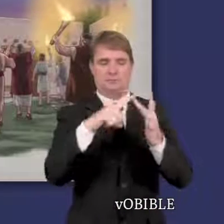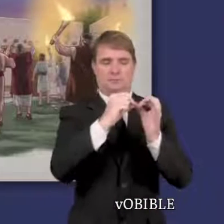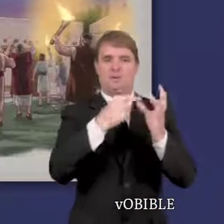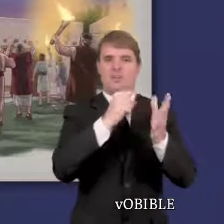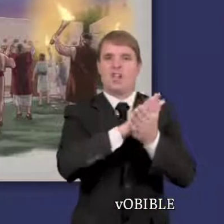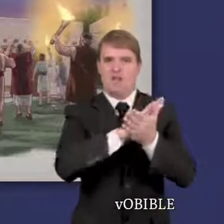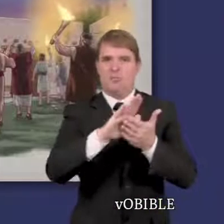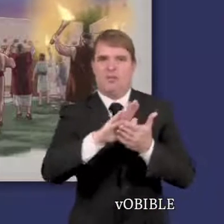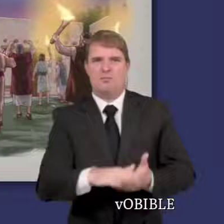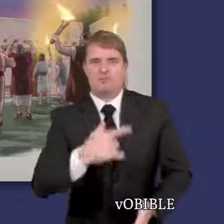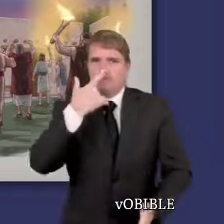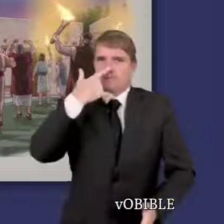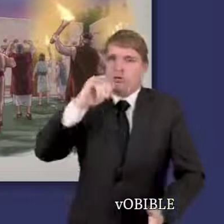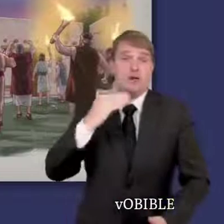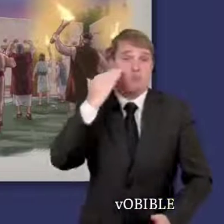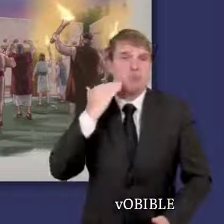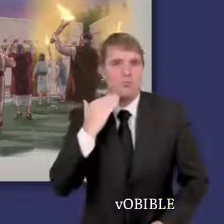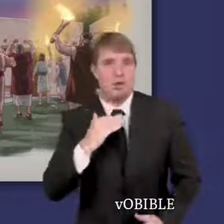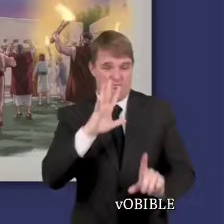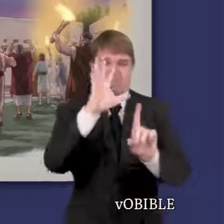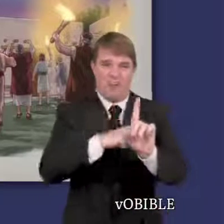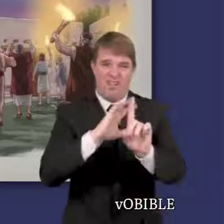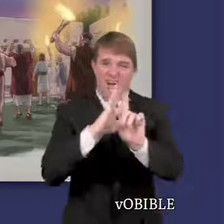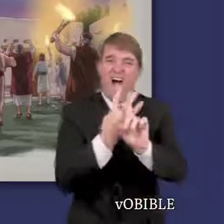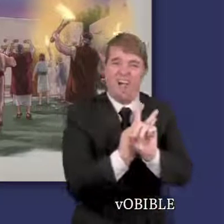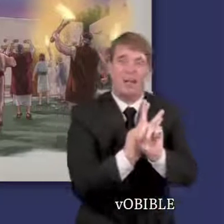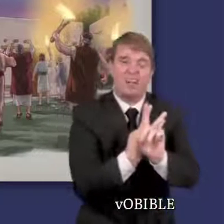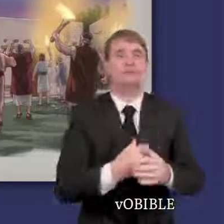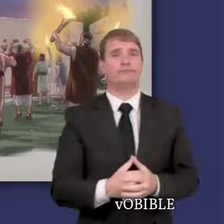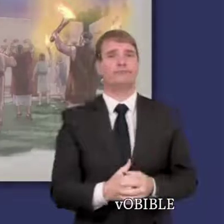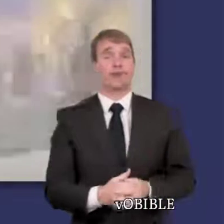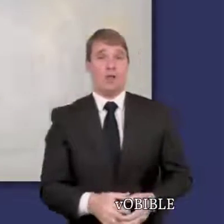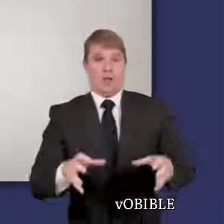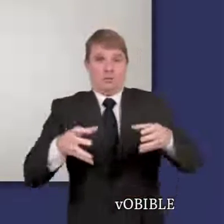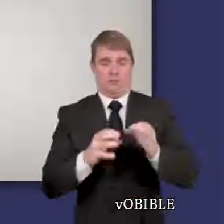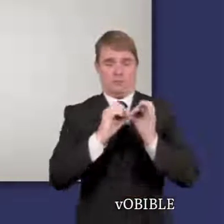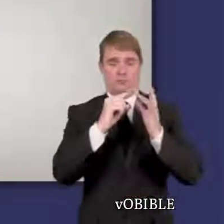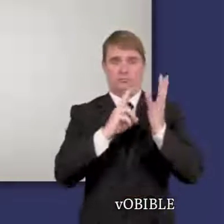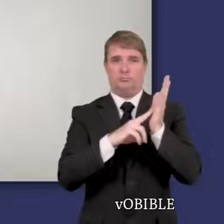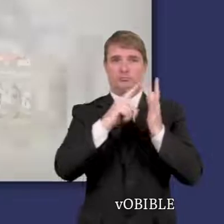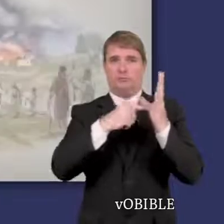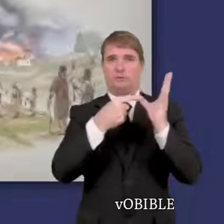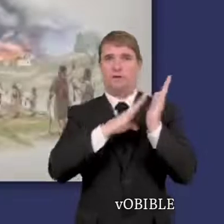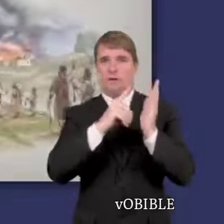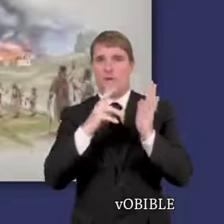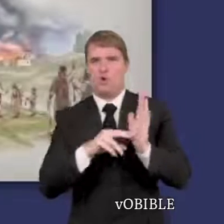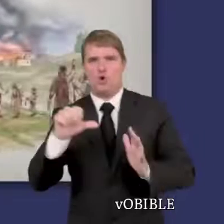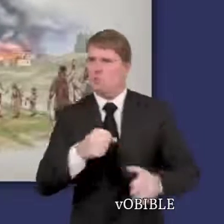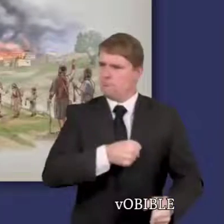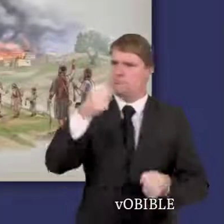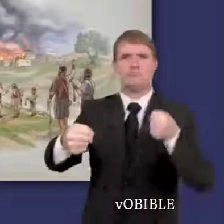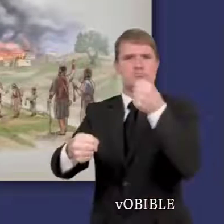commit sex crimes against the concubine of a Levite. The Benjaminites fail to hand over the guilty men, so the